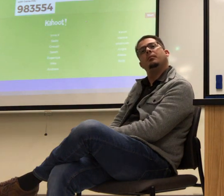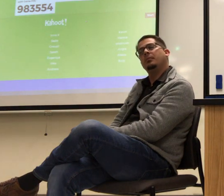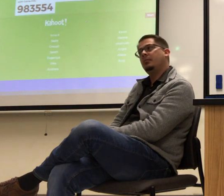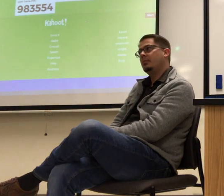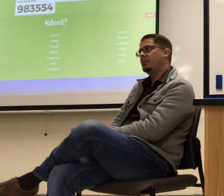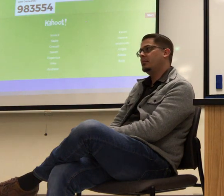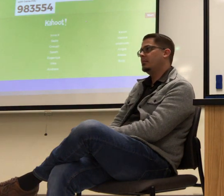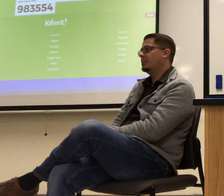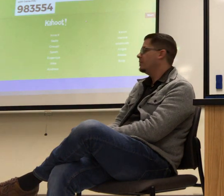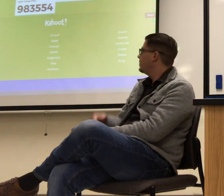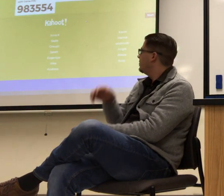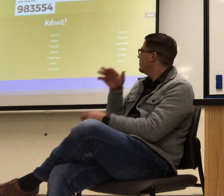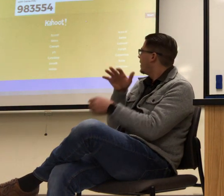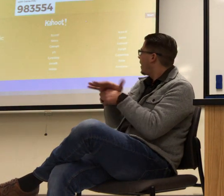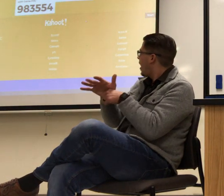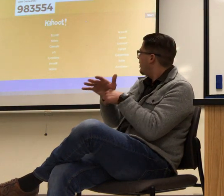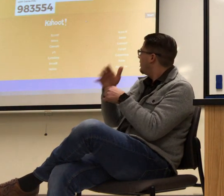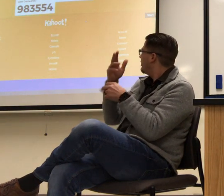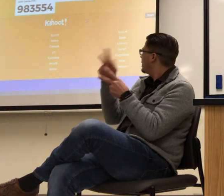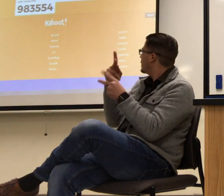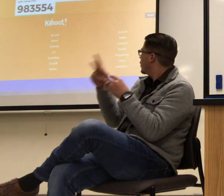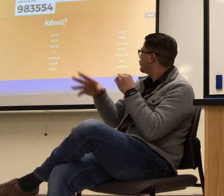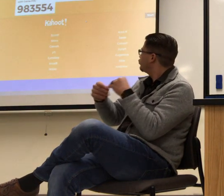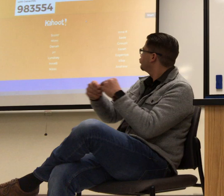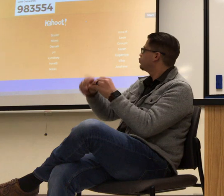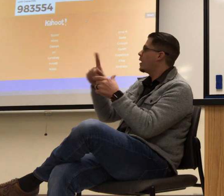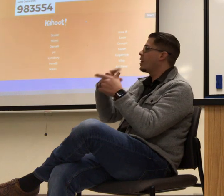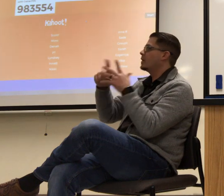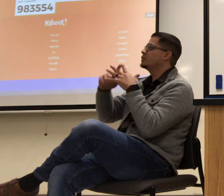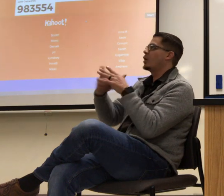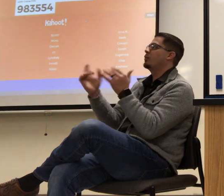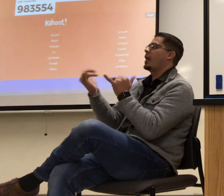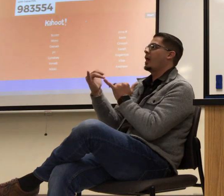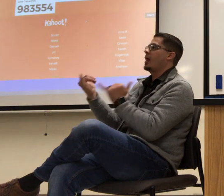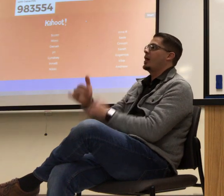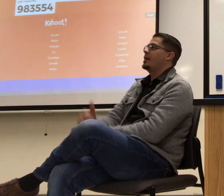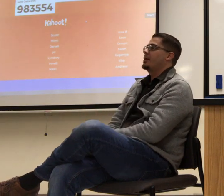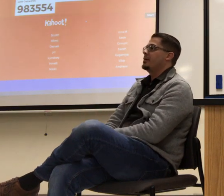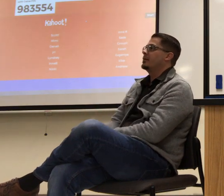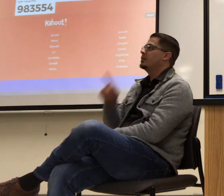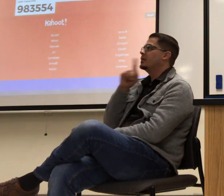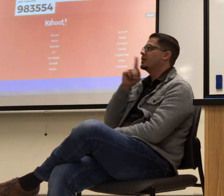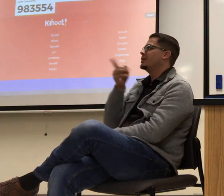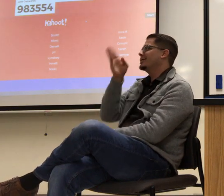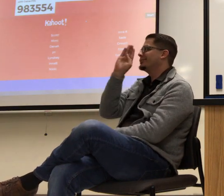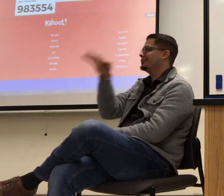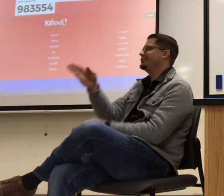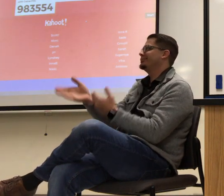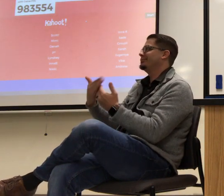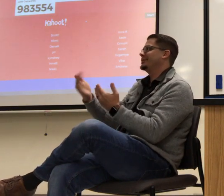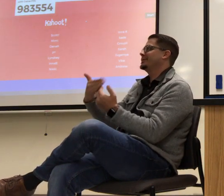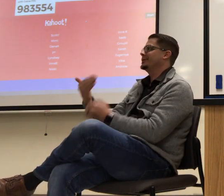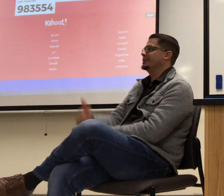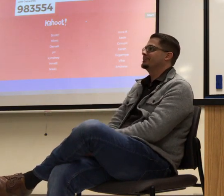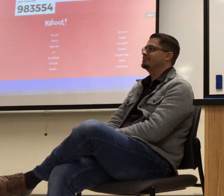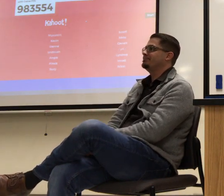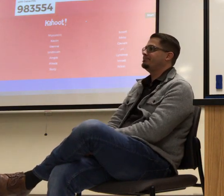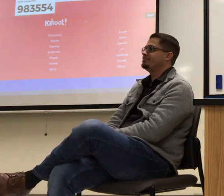And once enough people have joined, I'll hit start, and you'll see how to play. It's pretty